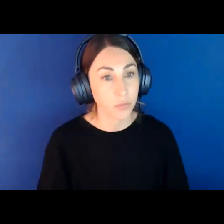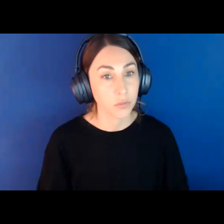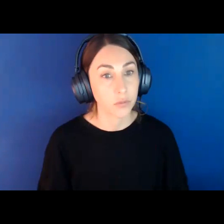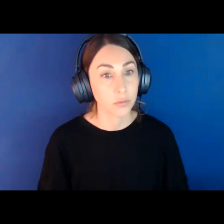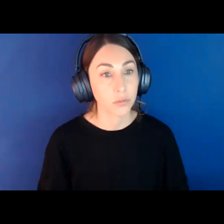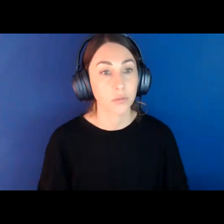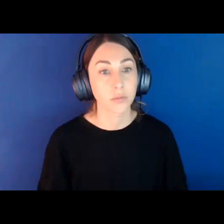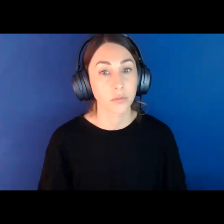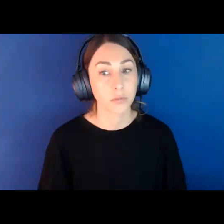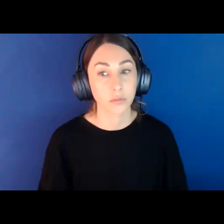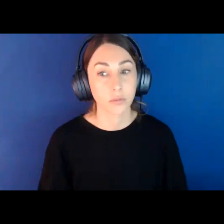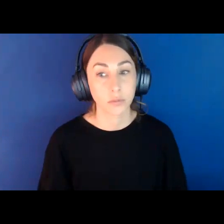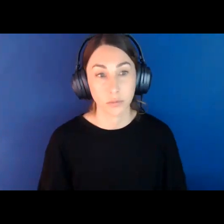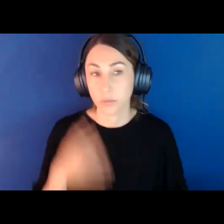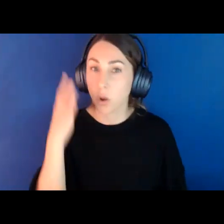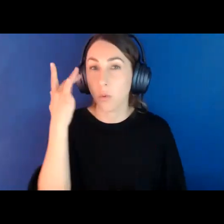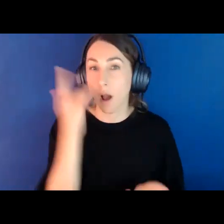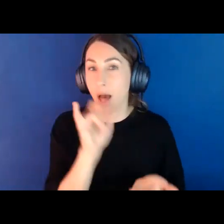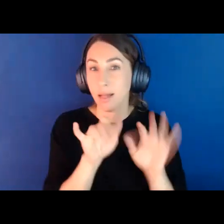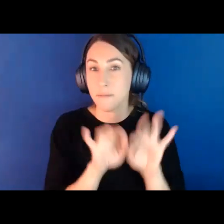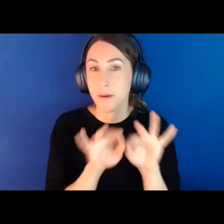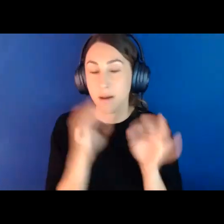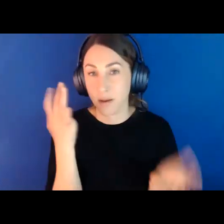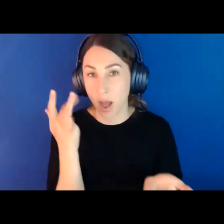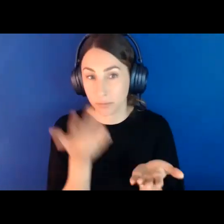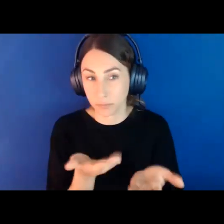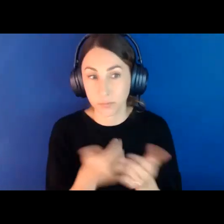Why is PDF accessibility so important?